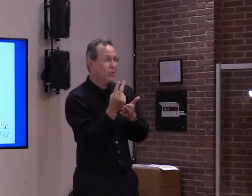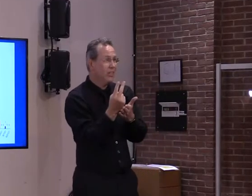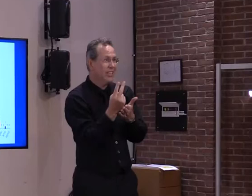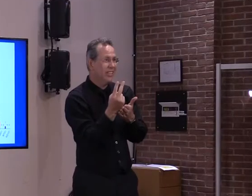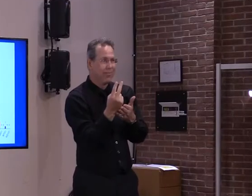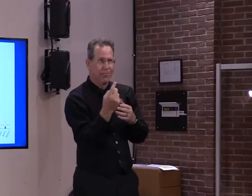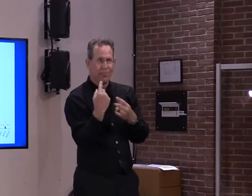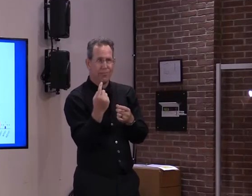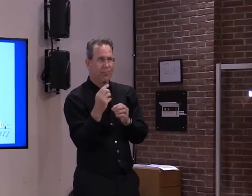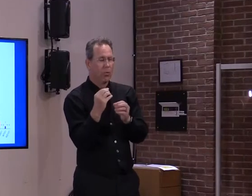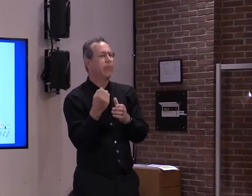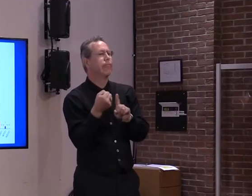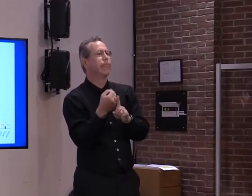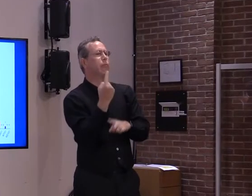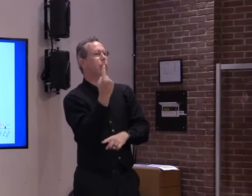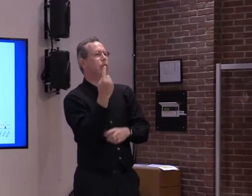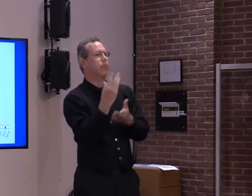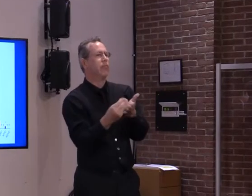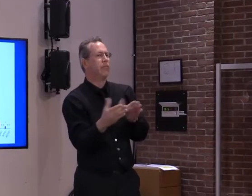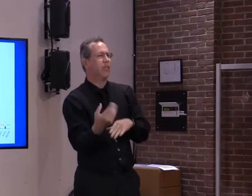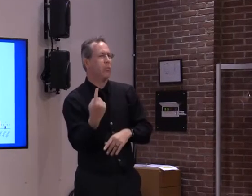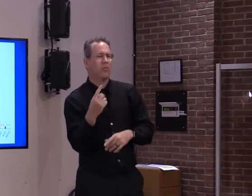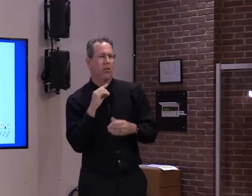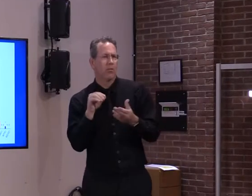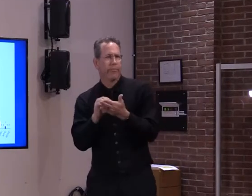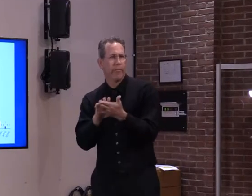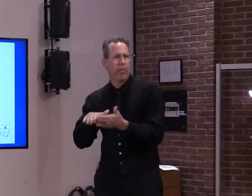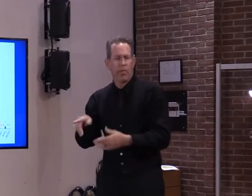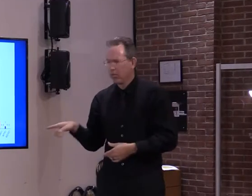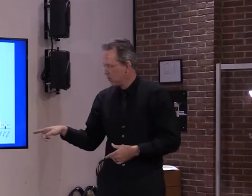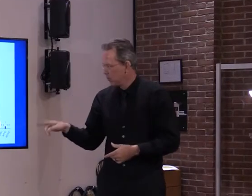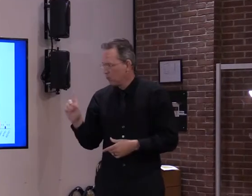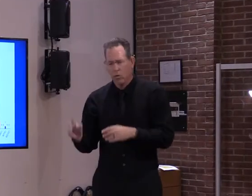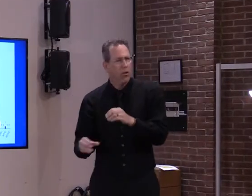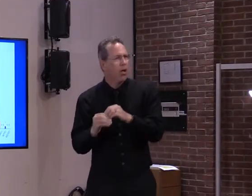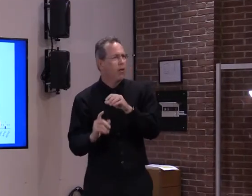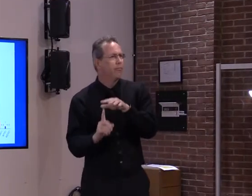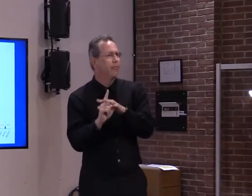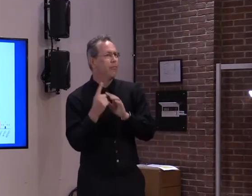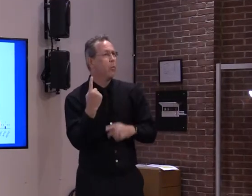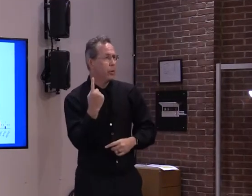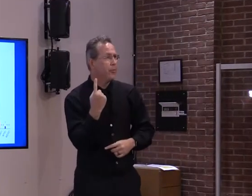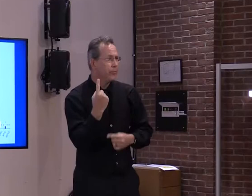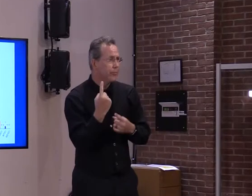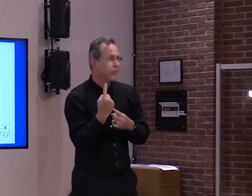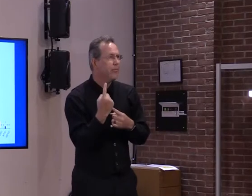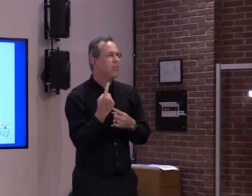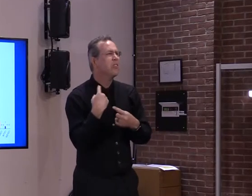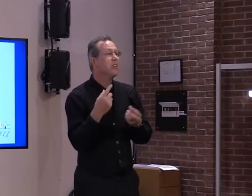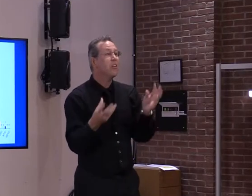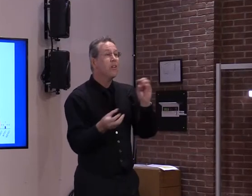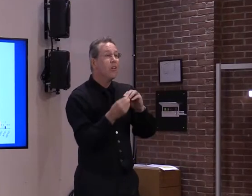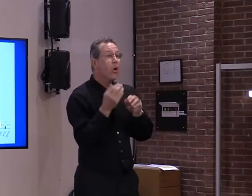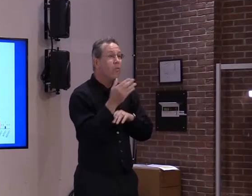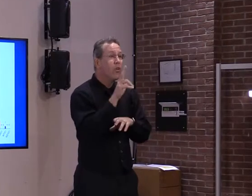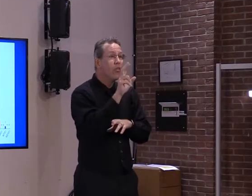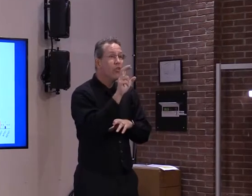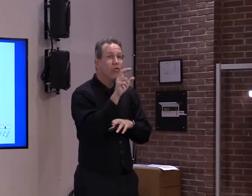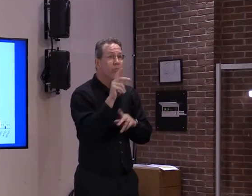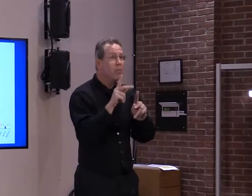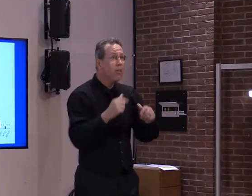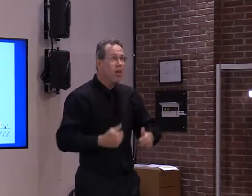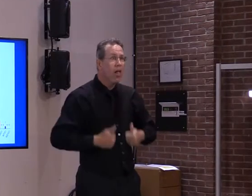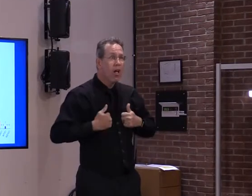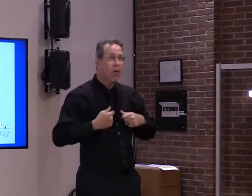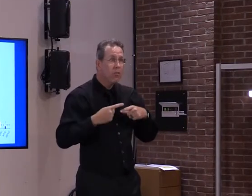estimating that over 300 lives have been saved here in Vermont due to the vaccine. And most importantly, we